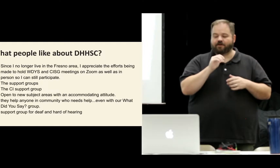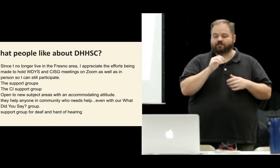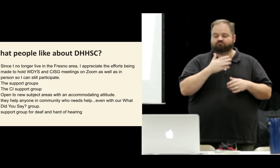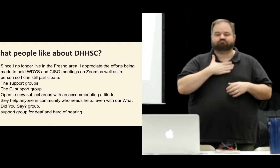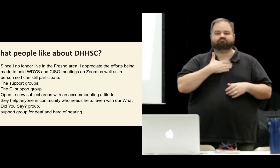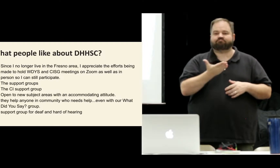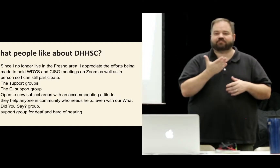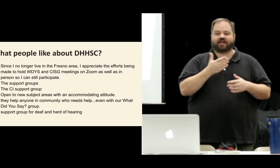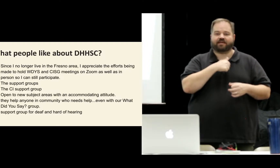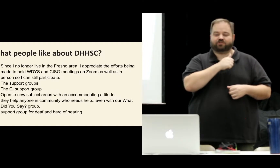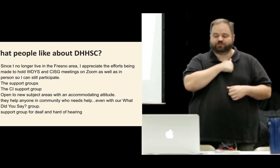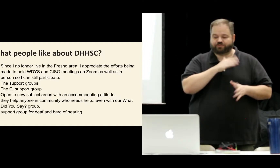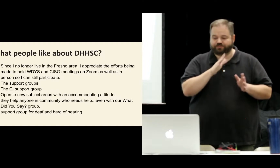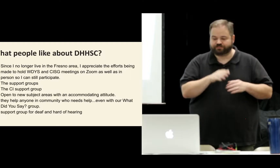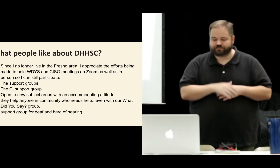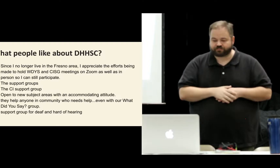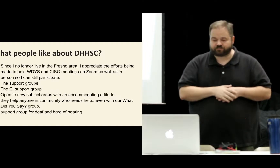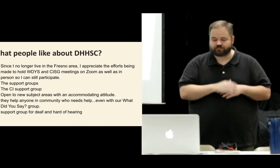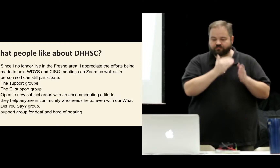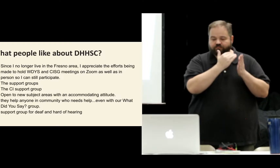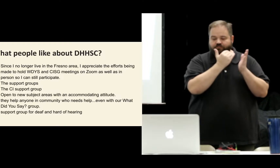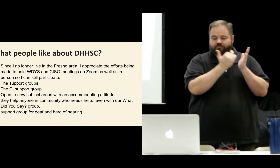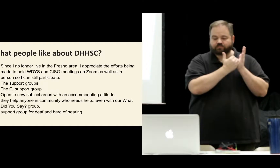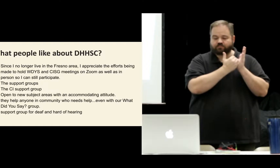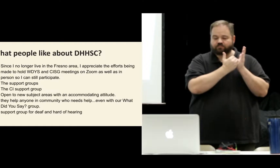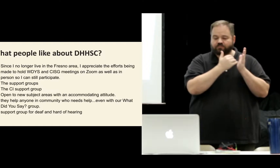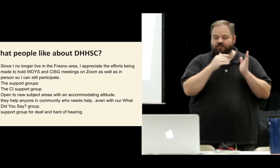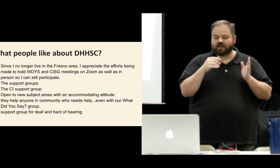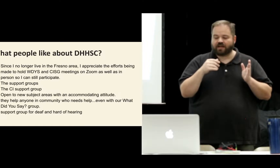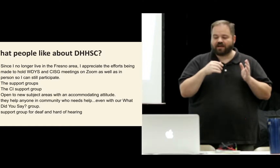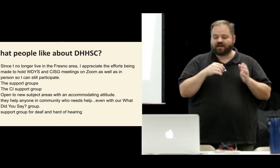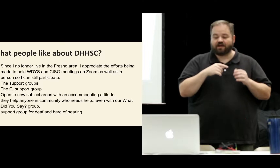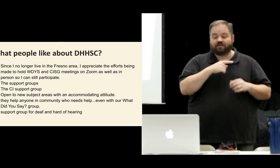The other is open to new subject areas with accommodating attitudes,